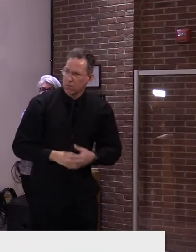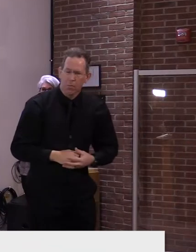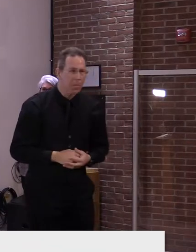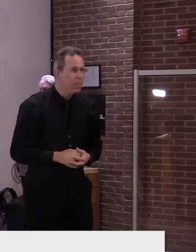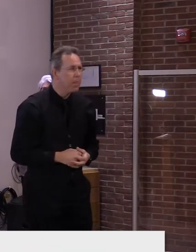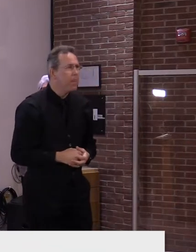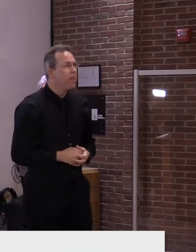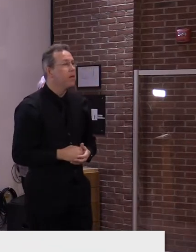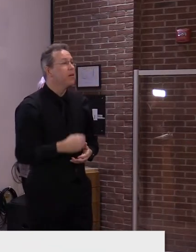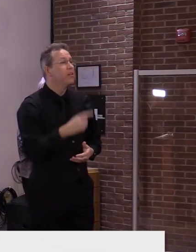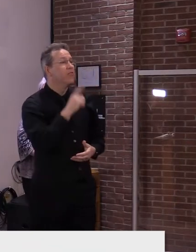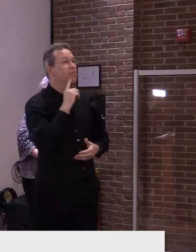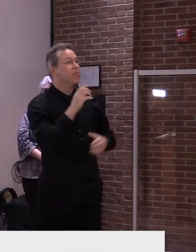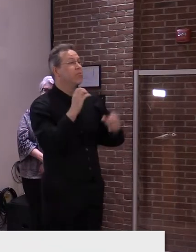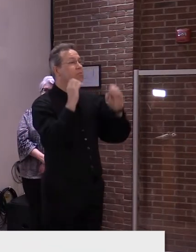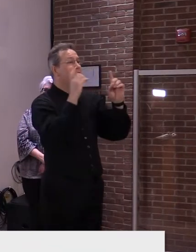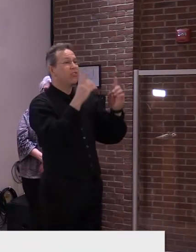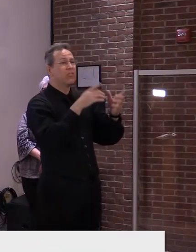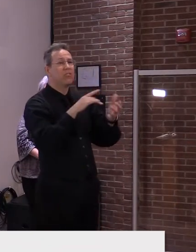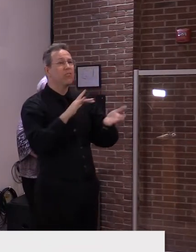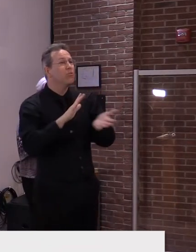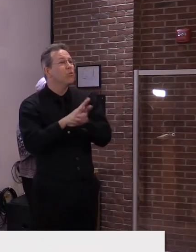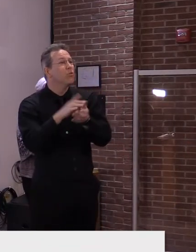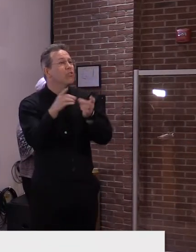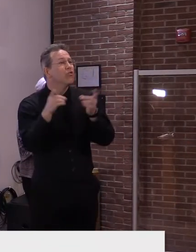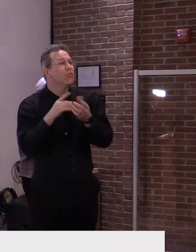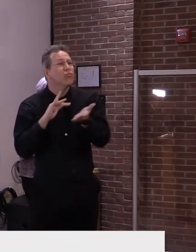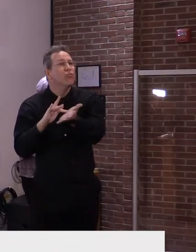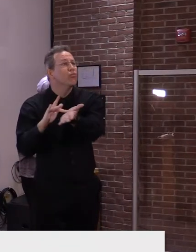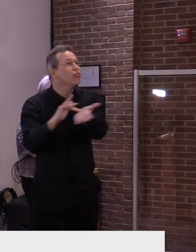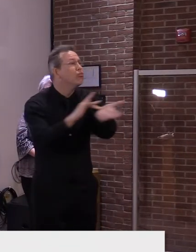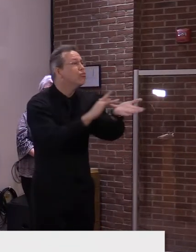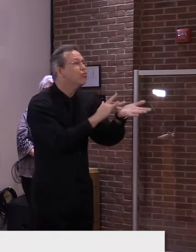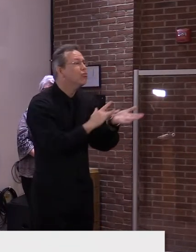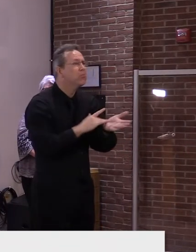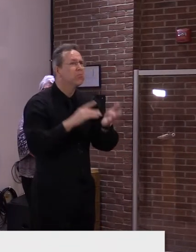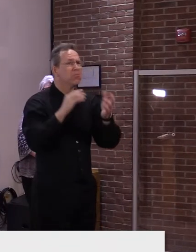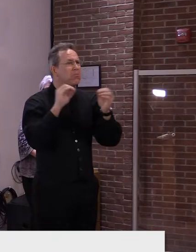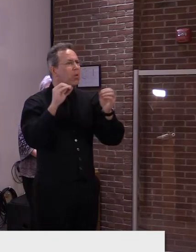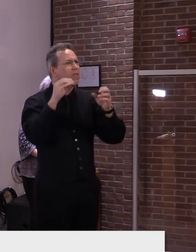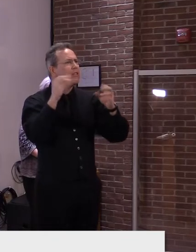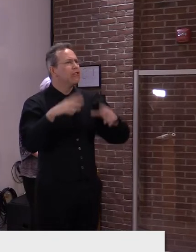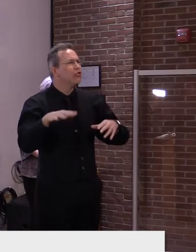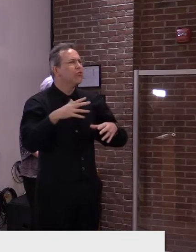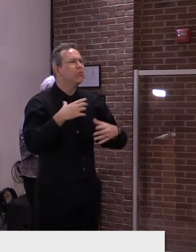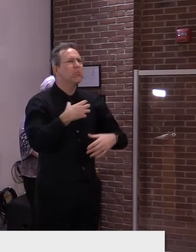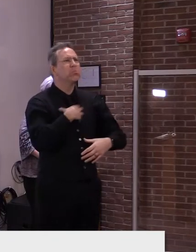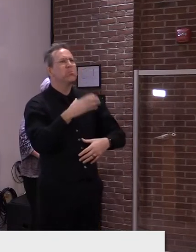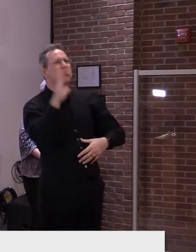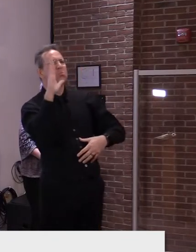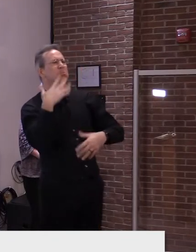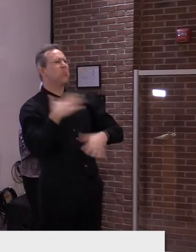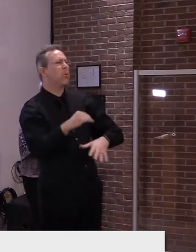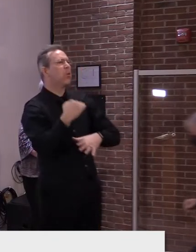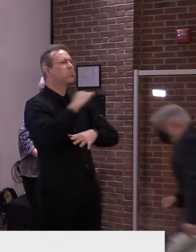so I don't think there's going to be anything there, but I'll refer to Secretary Smith.